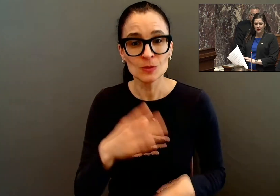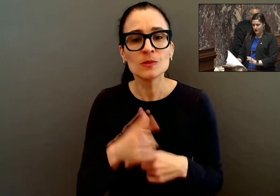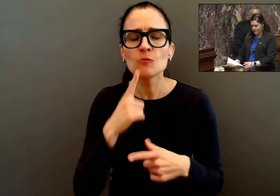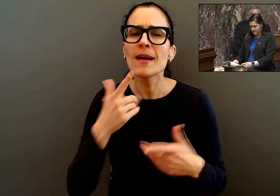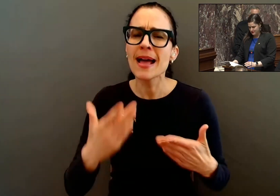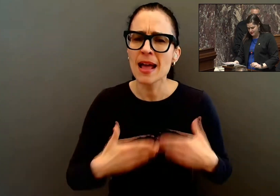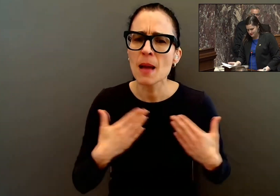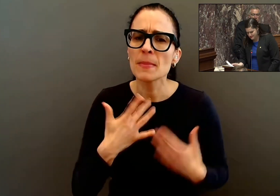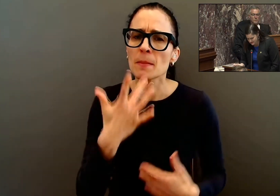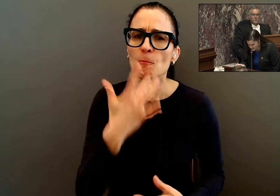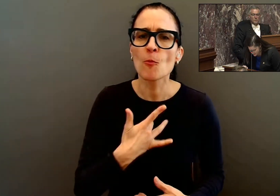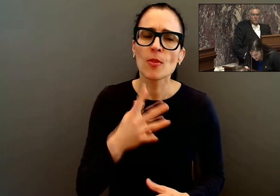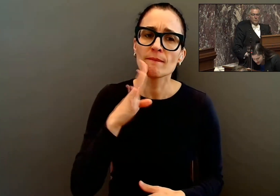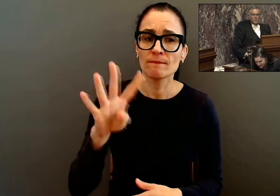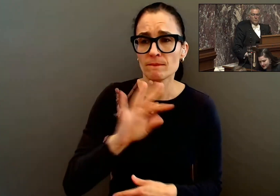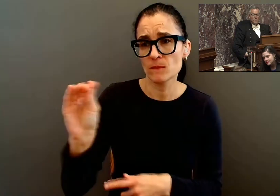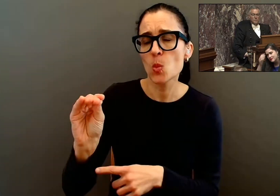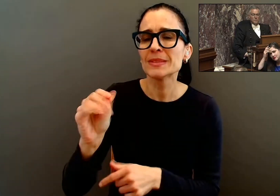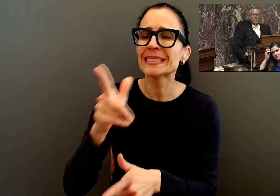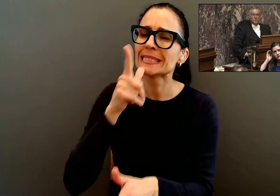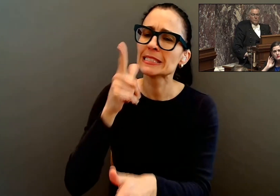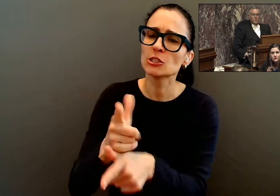Mr. Speaker.